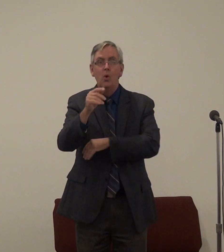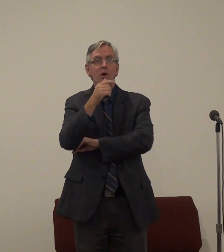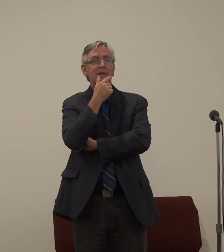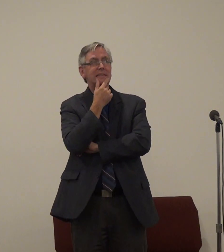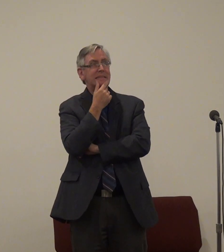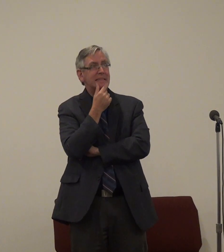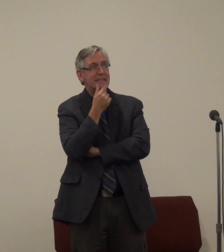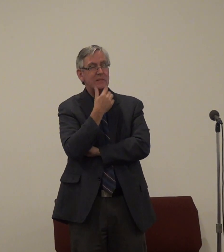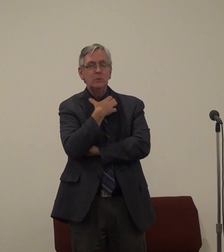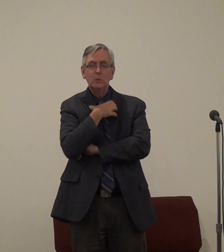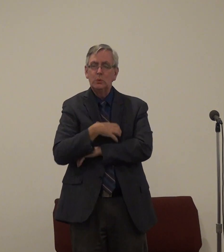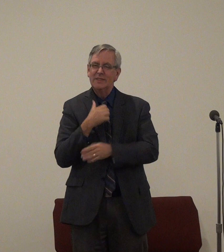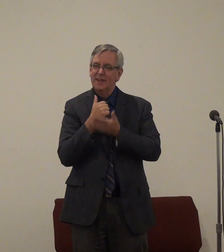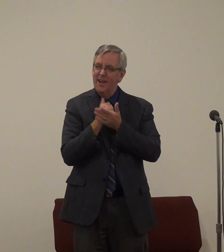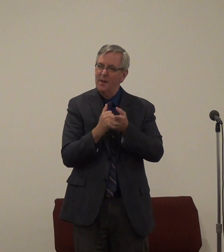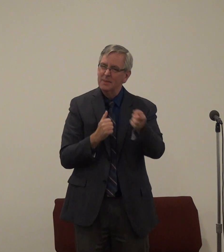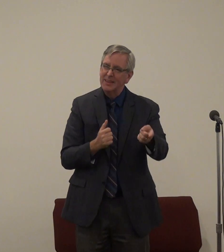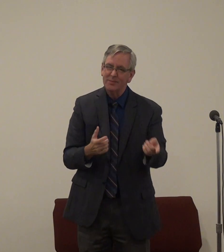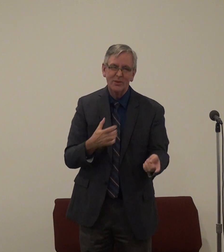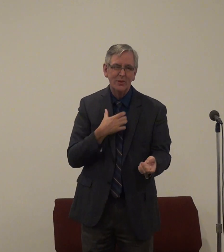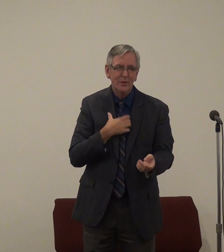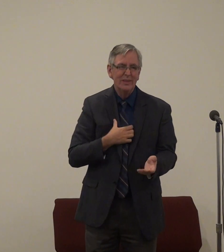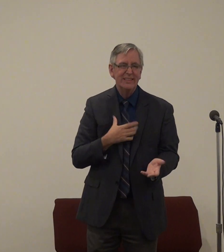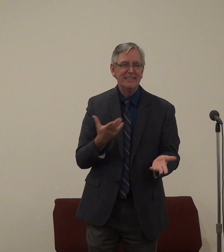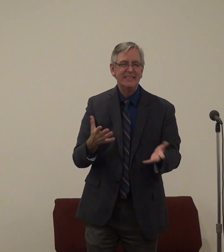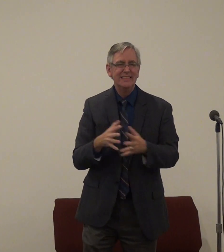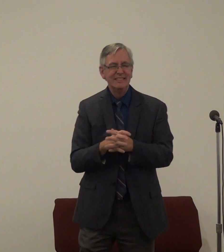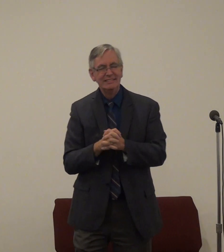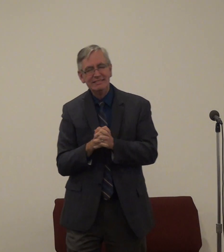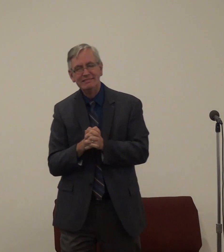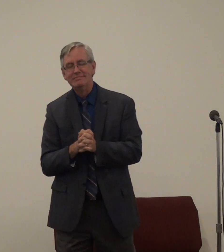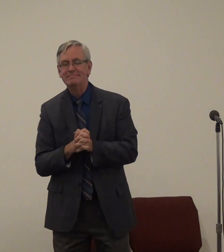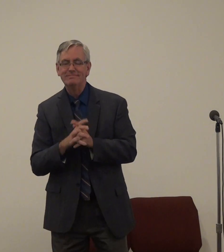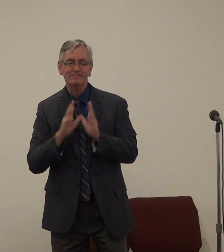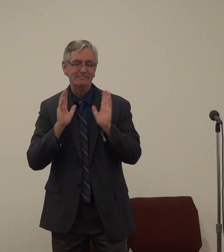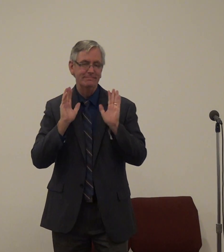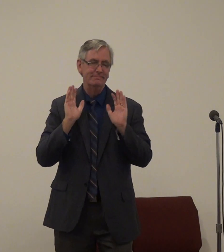I don't know, but I'm glad you're going. But I really wanted to help them."